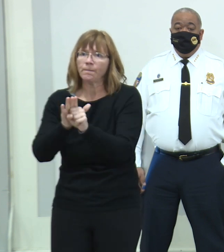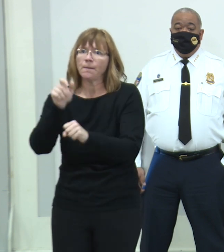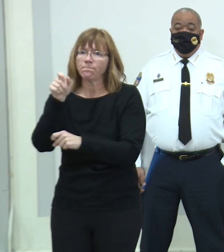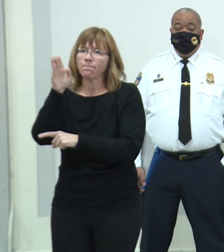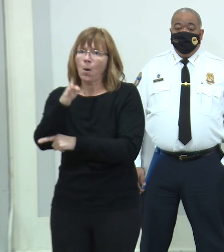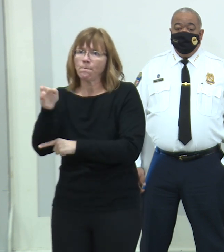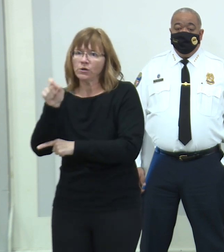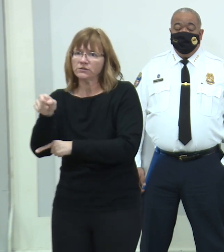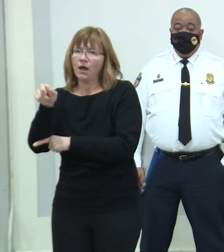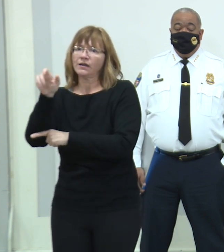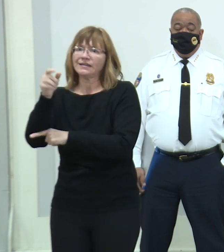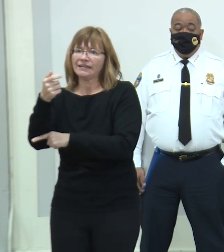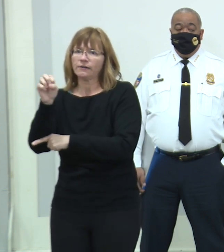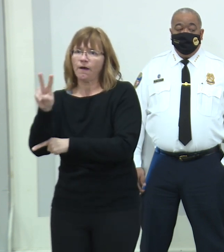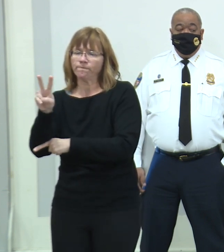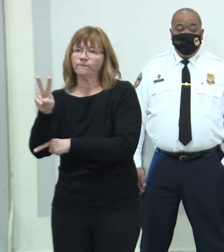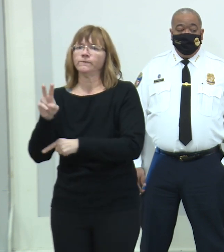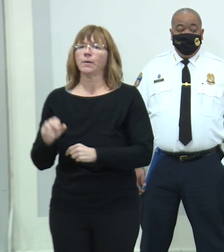coronavirus.baltimorecity.gov/COVAX.